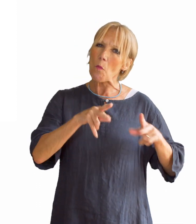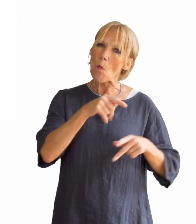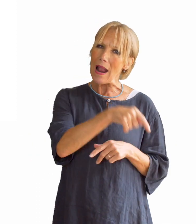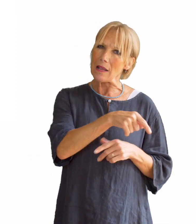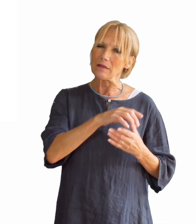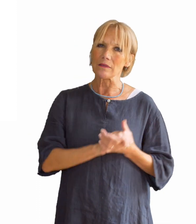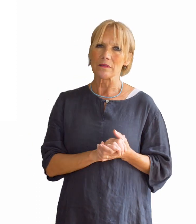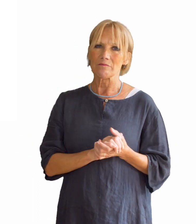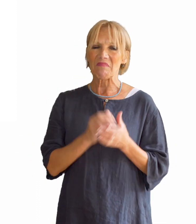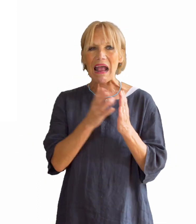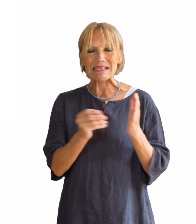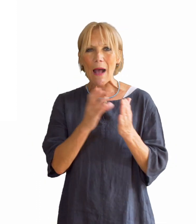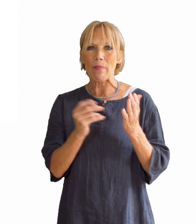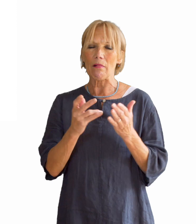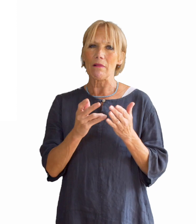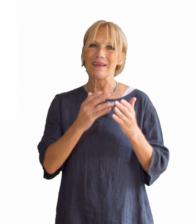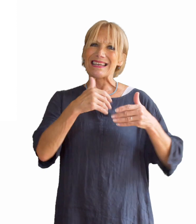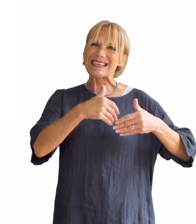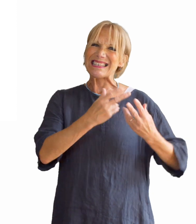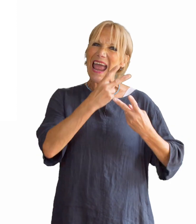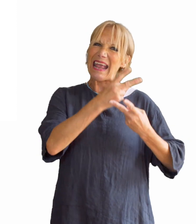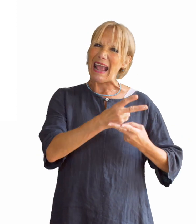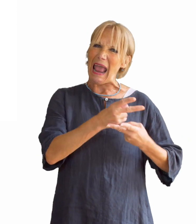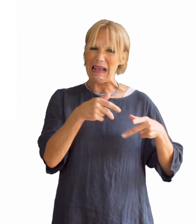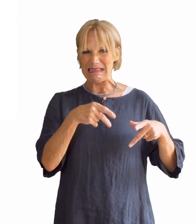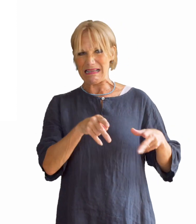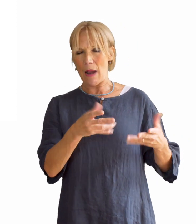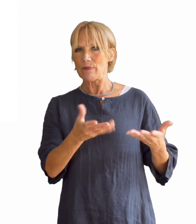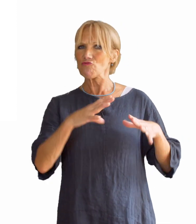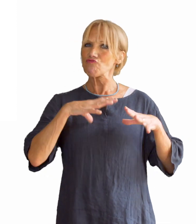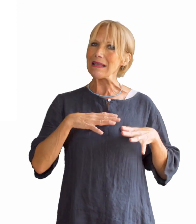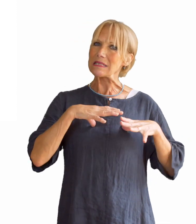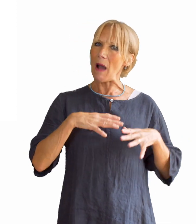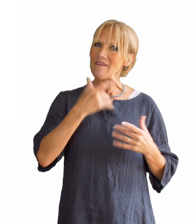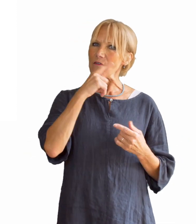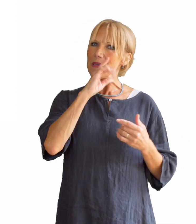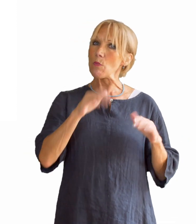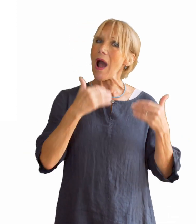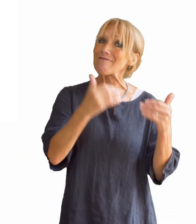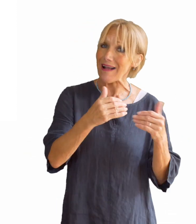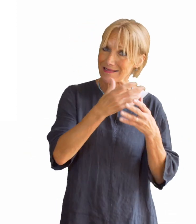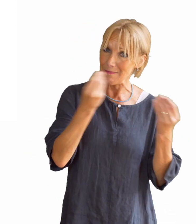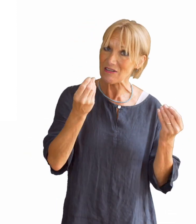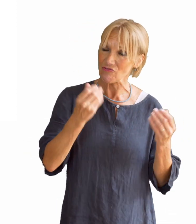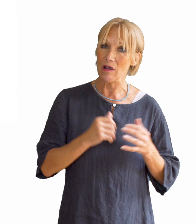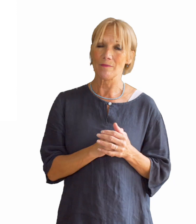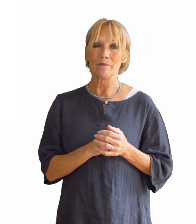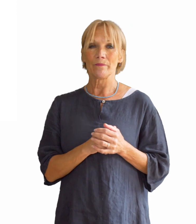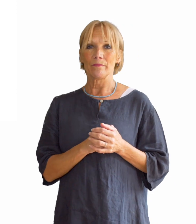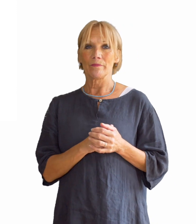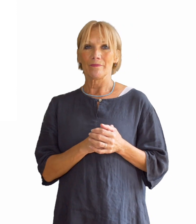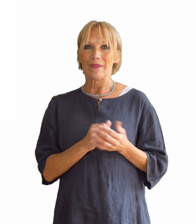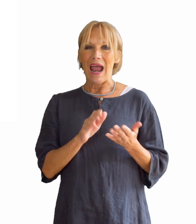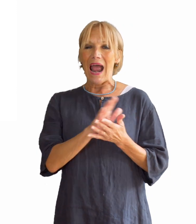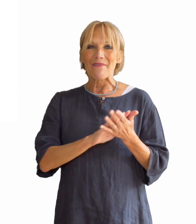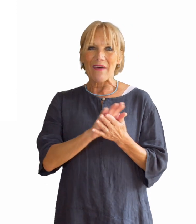to offer. For example, daycare-style respite provision for people with more advanced dementia. This can lead